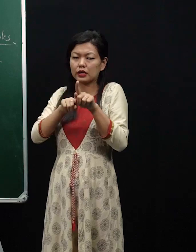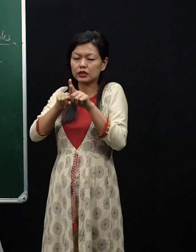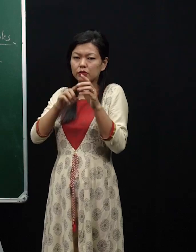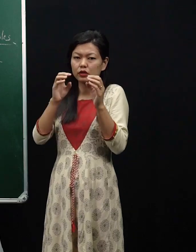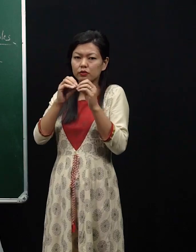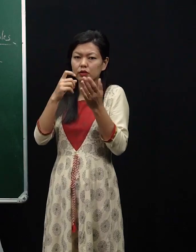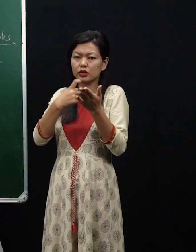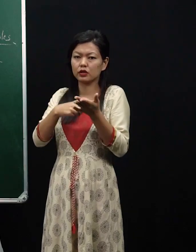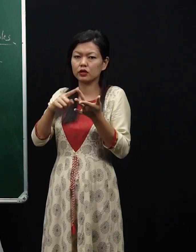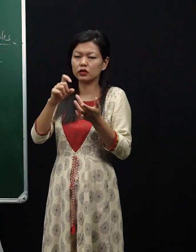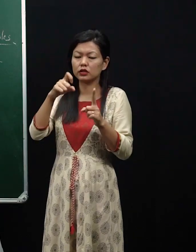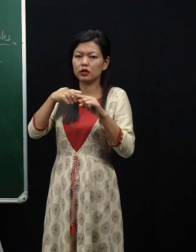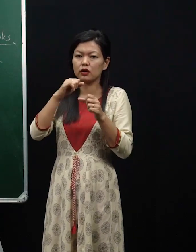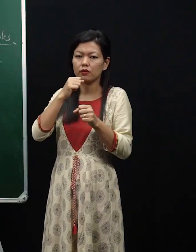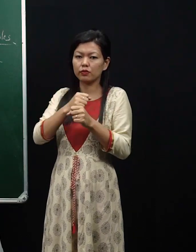will be